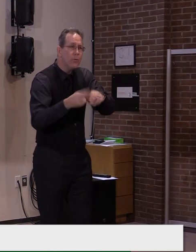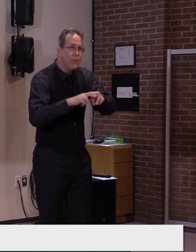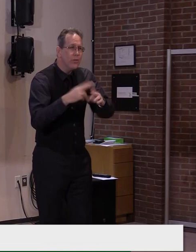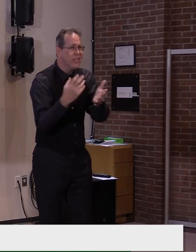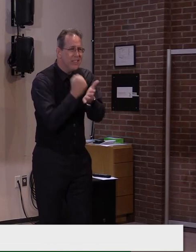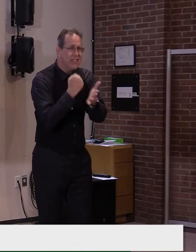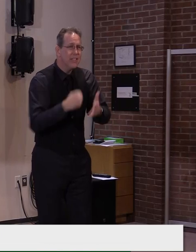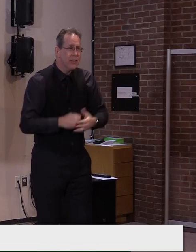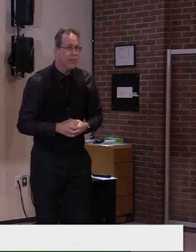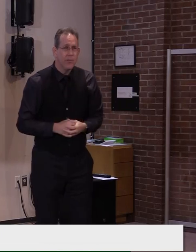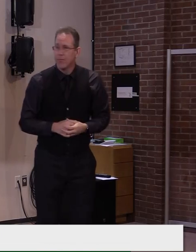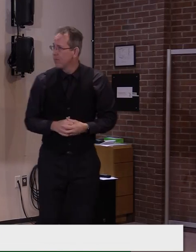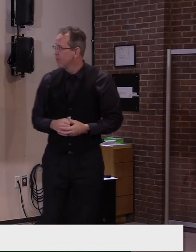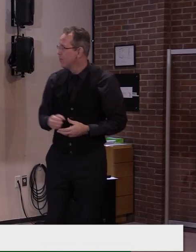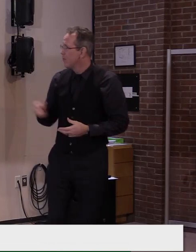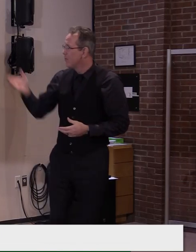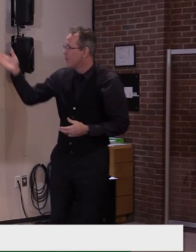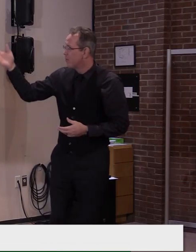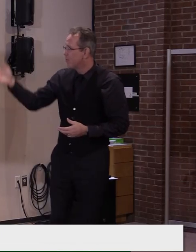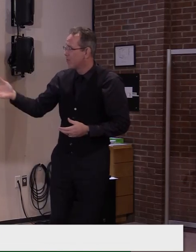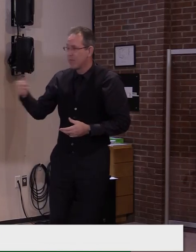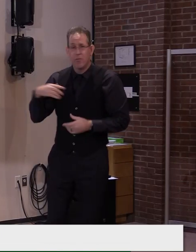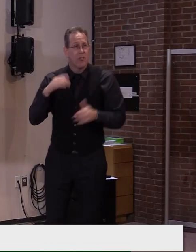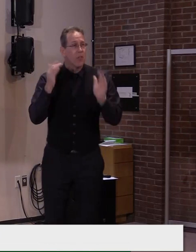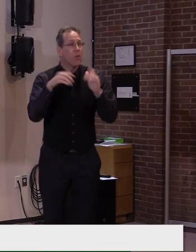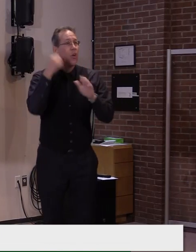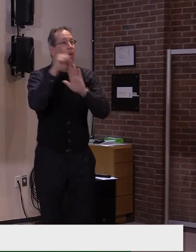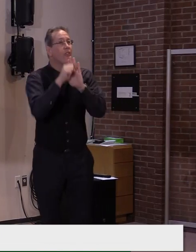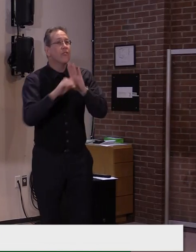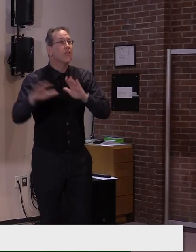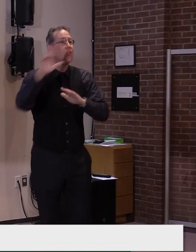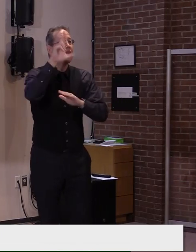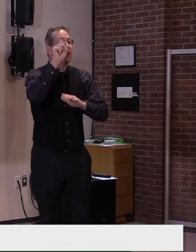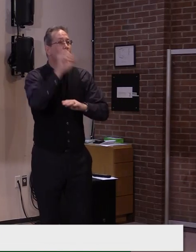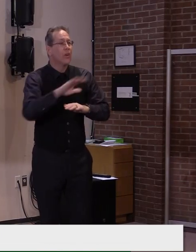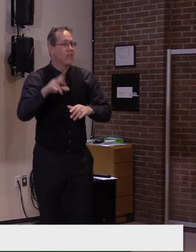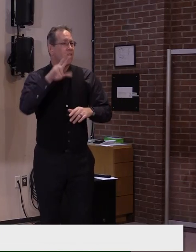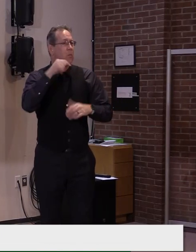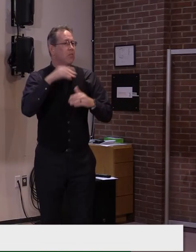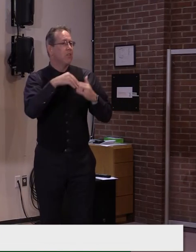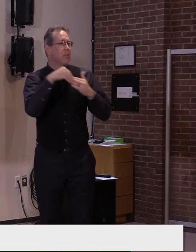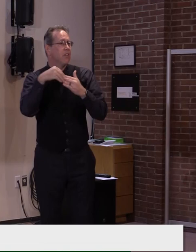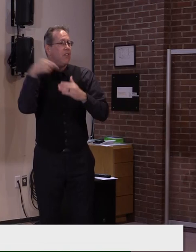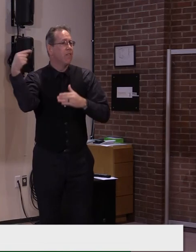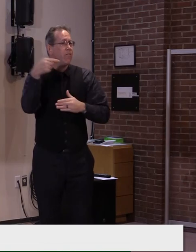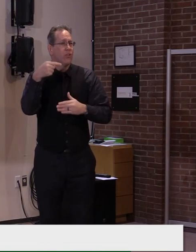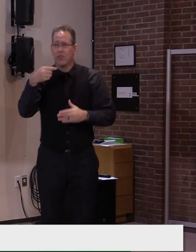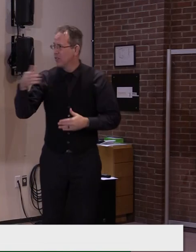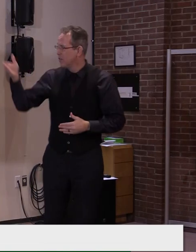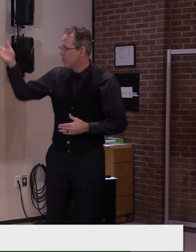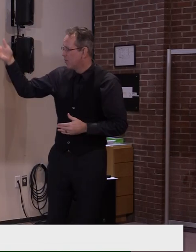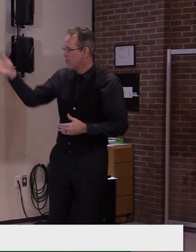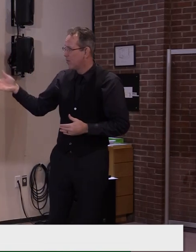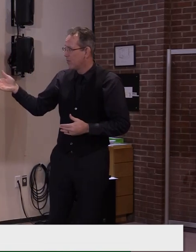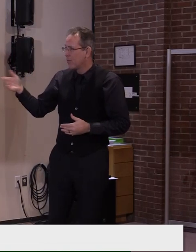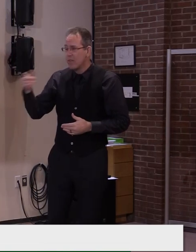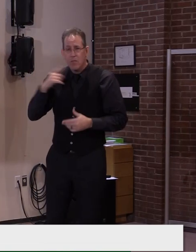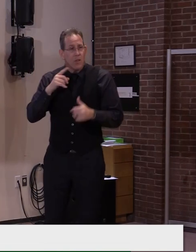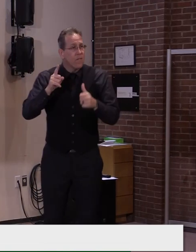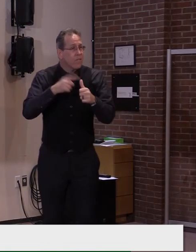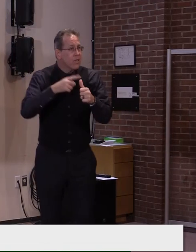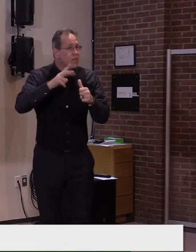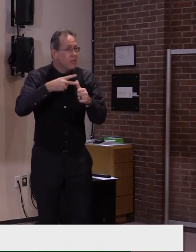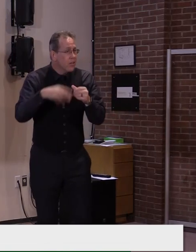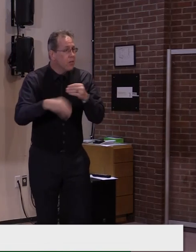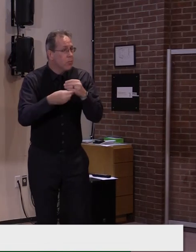doing that. They are getting their booster shots, 53% over the age of 18, 64% over the age of